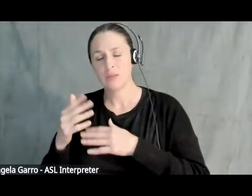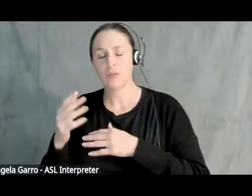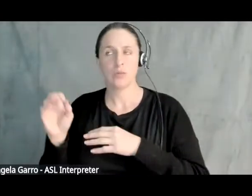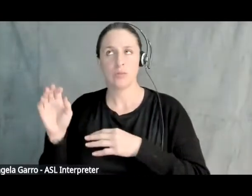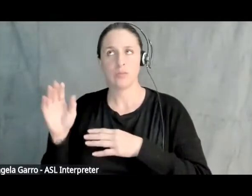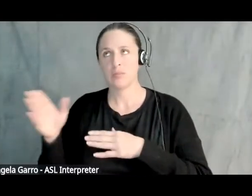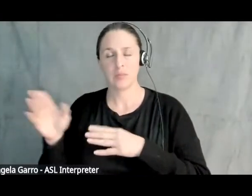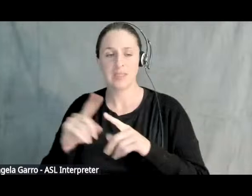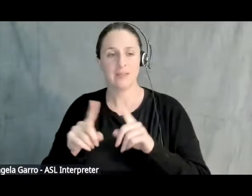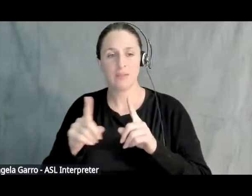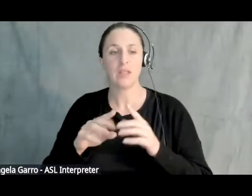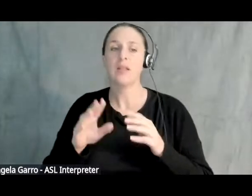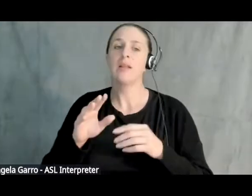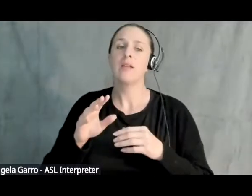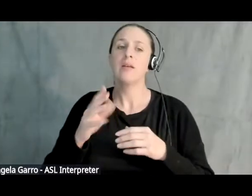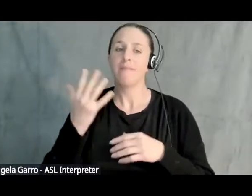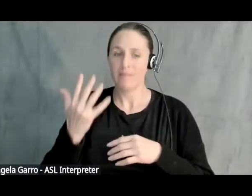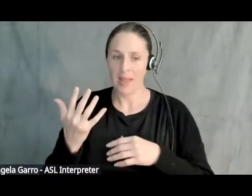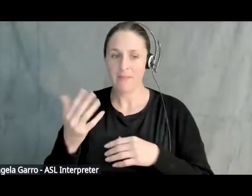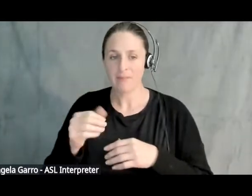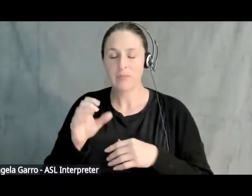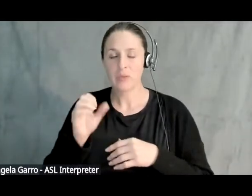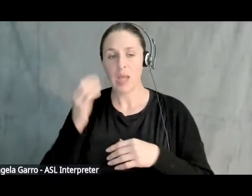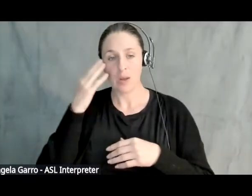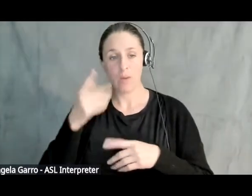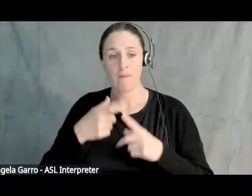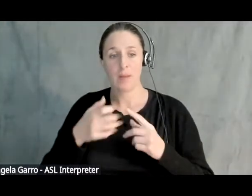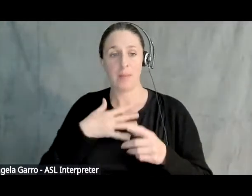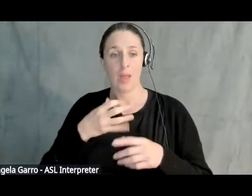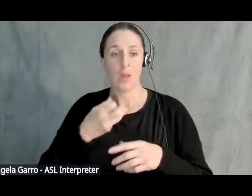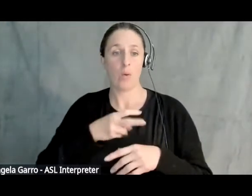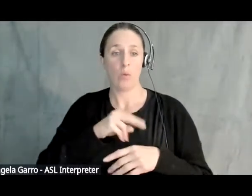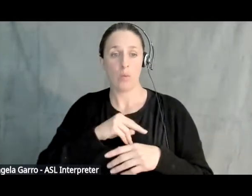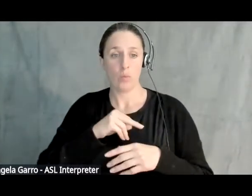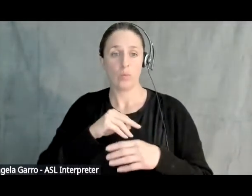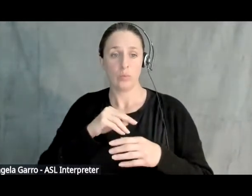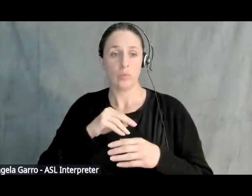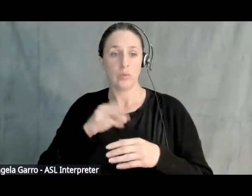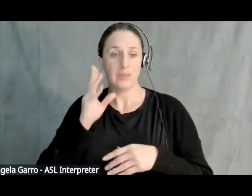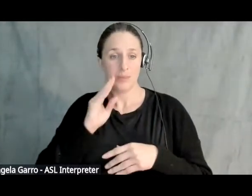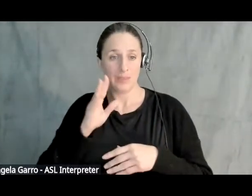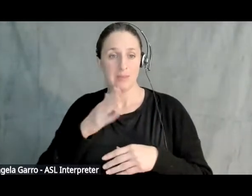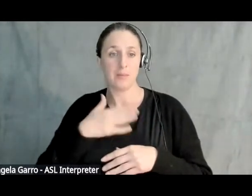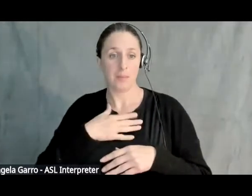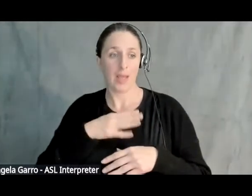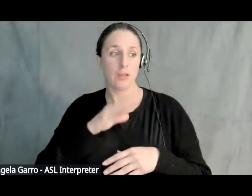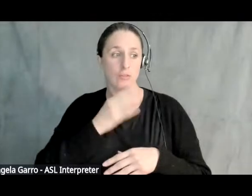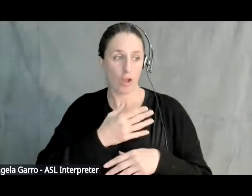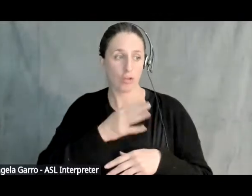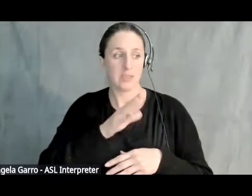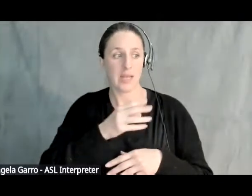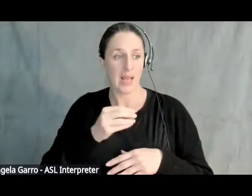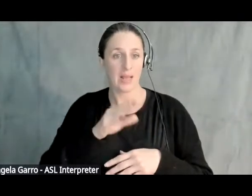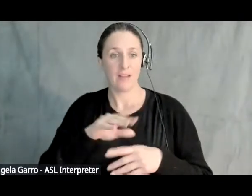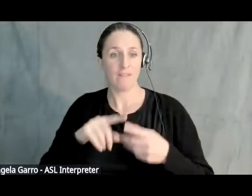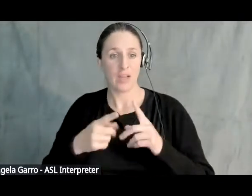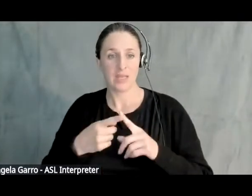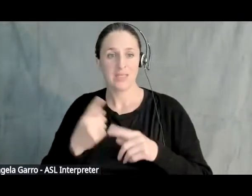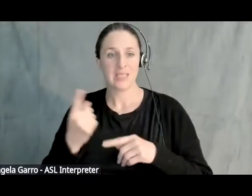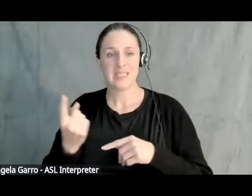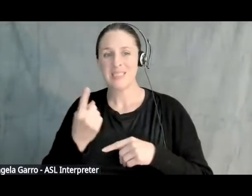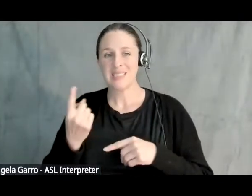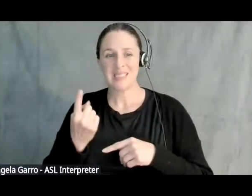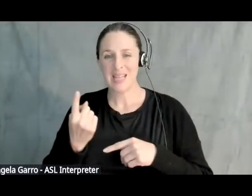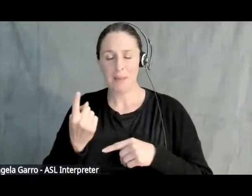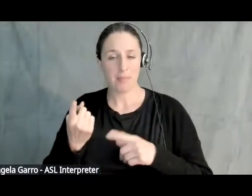And I know from my own experience, being around my own daughters and their friends, that something happens when they cross